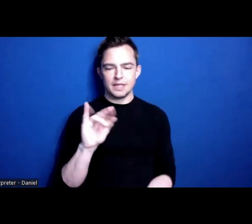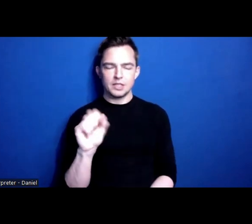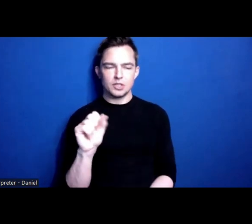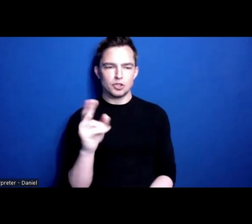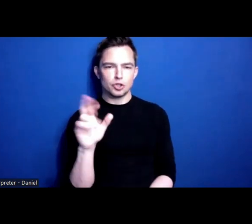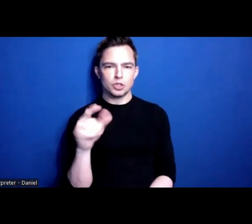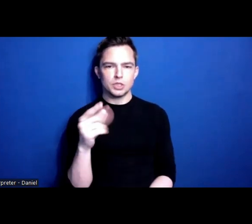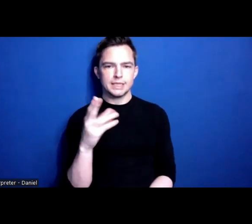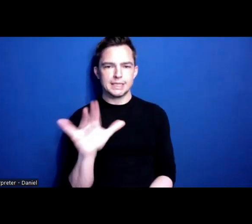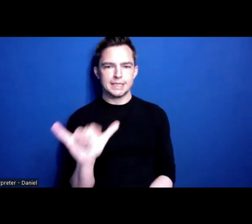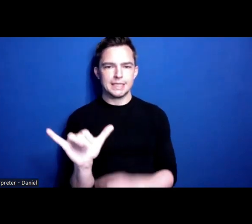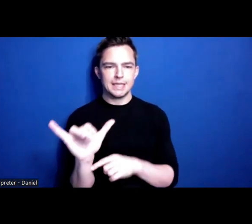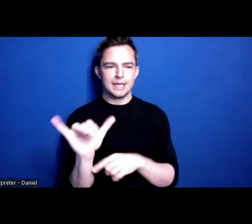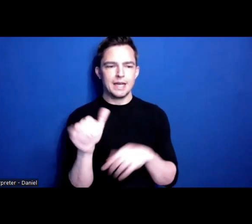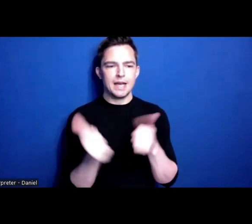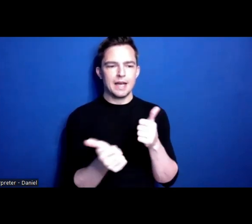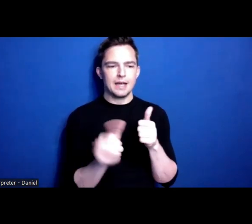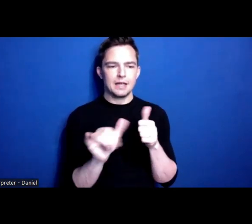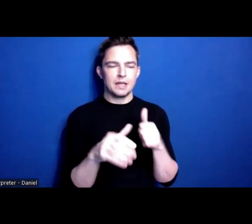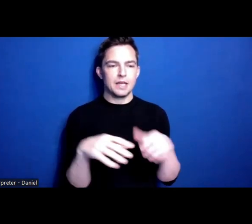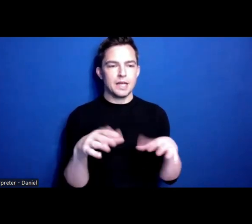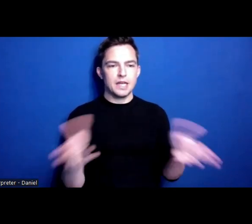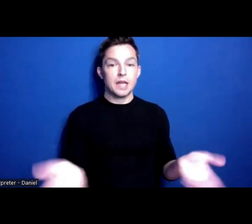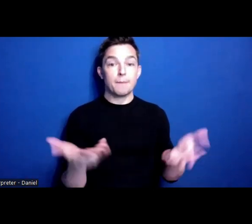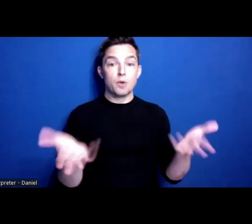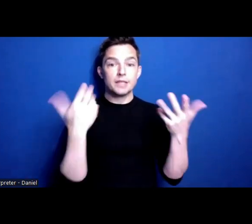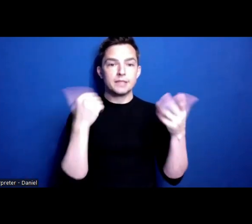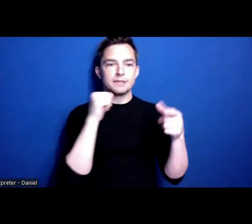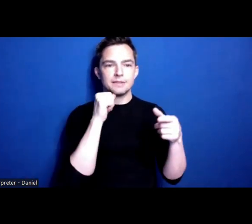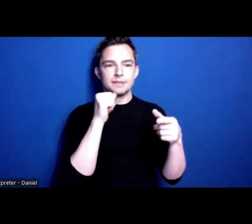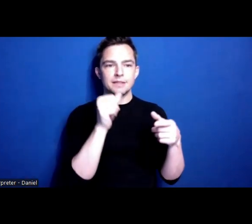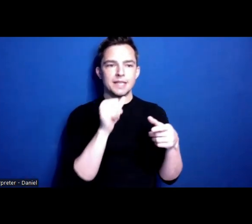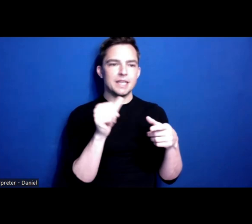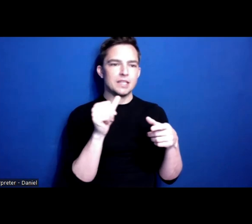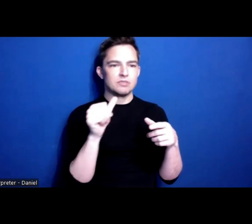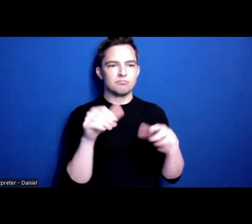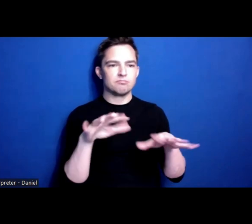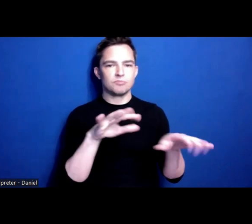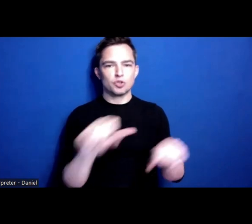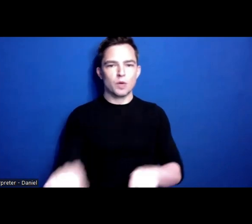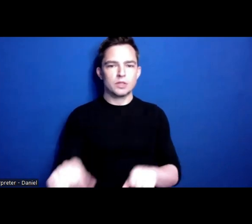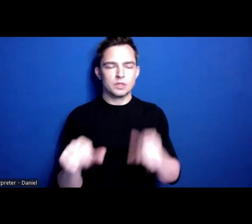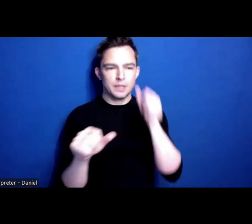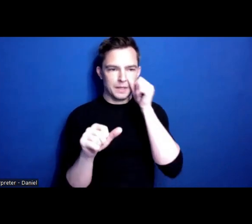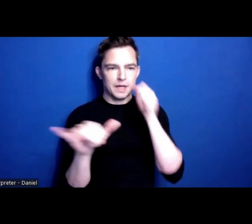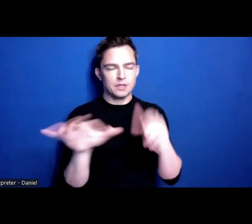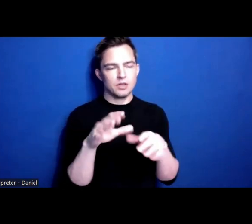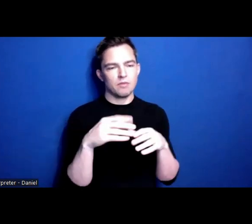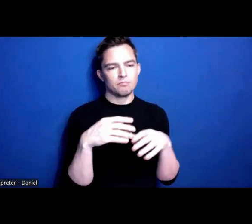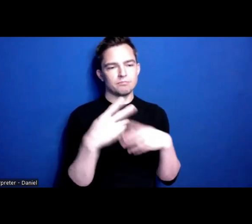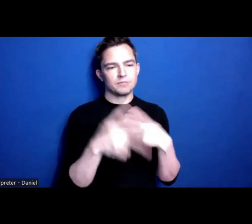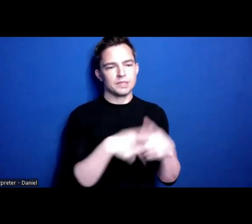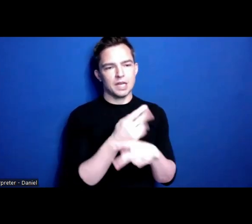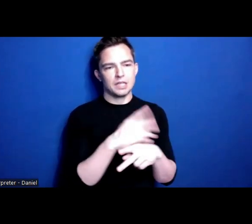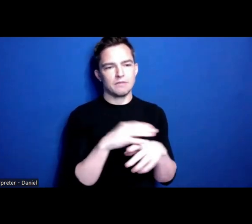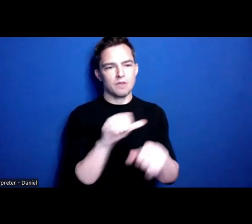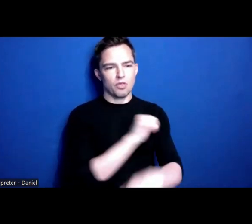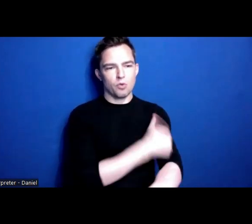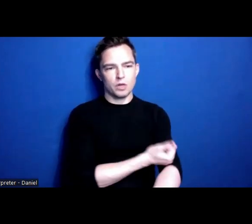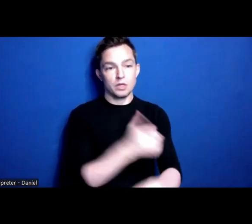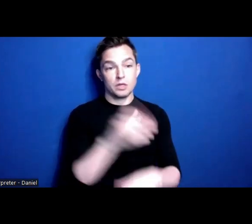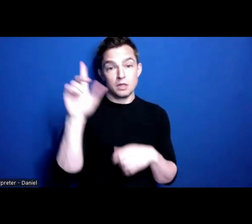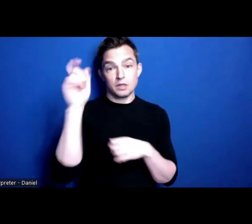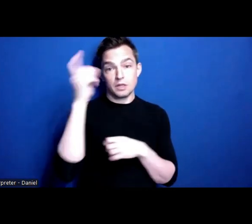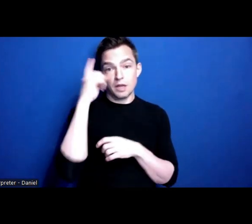basic as, quote, an uprising or insurrection against an established form of authority, normally a government